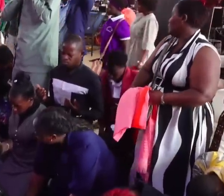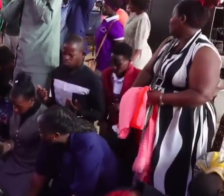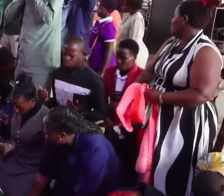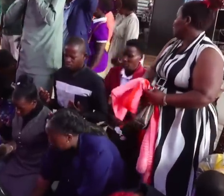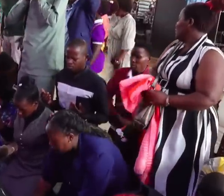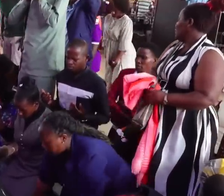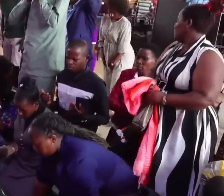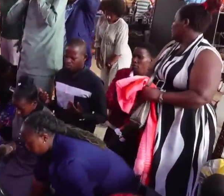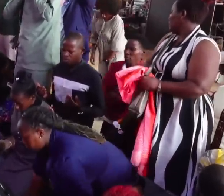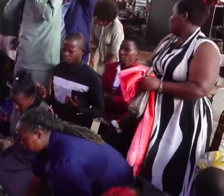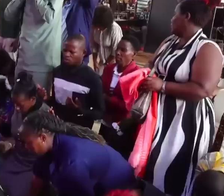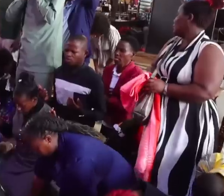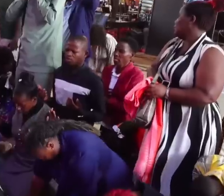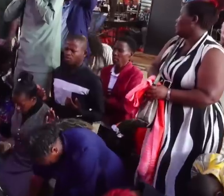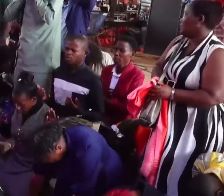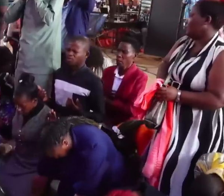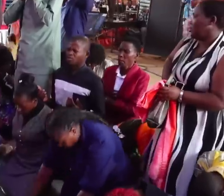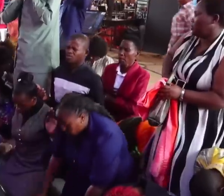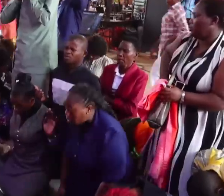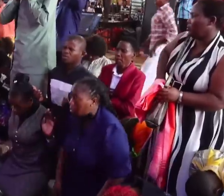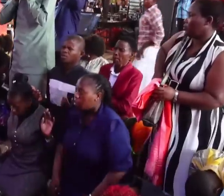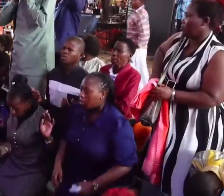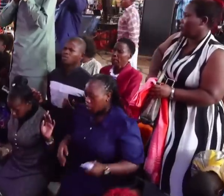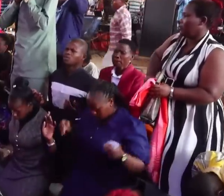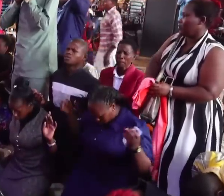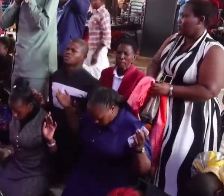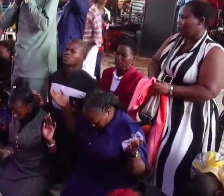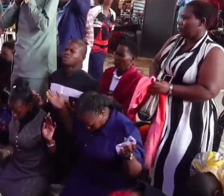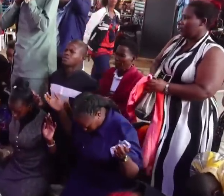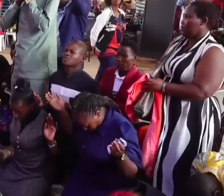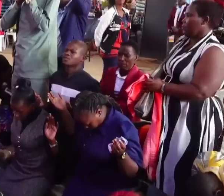Lord is present. Yesu. Jesus.